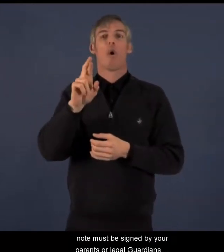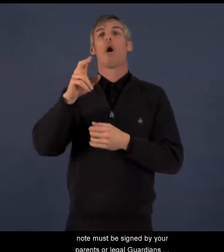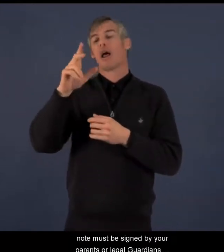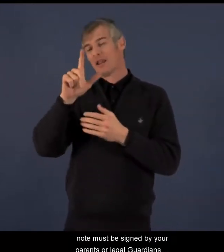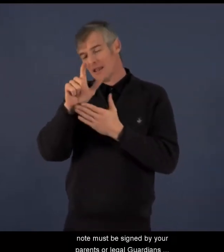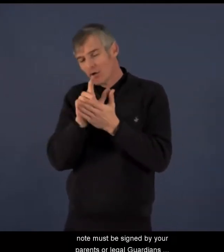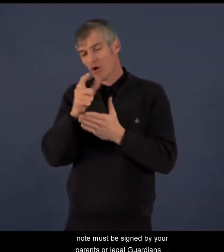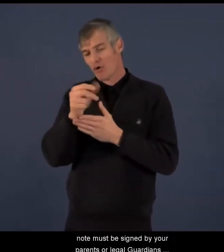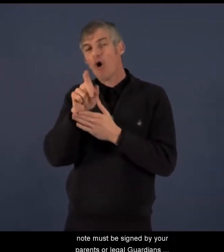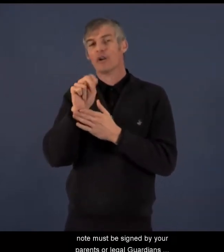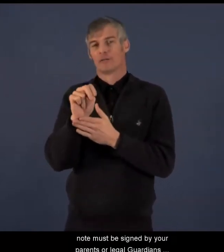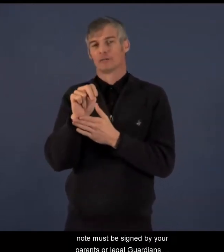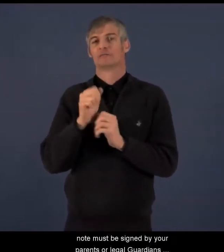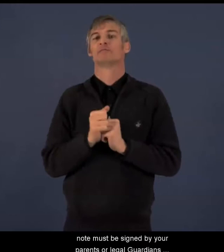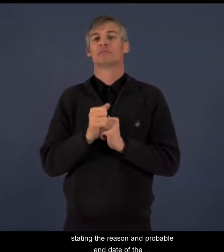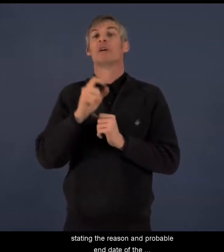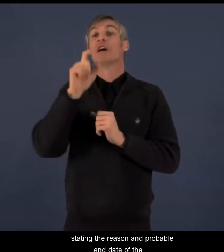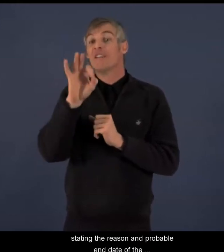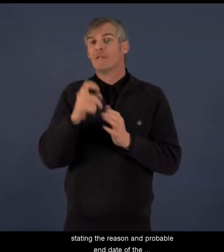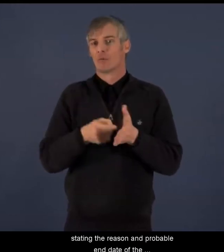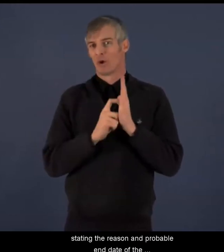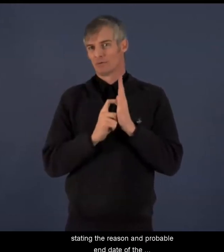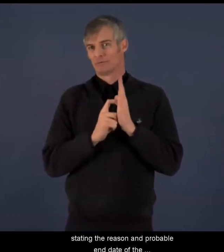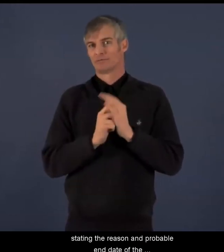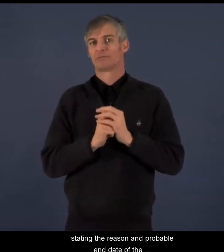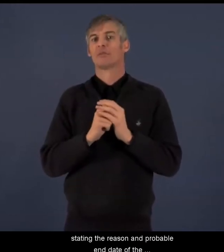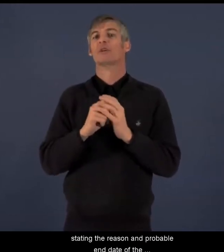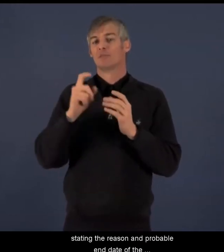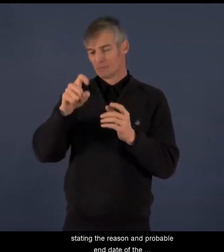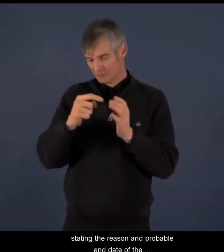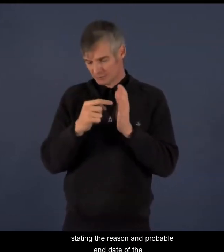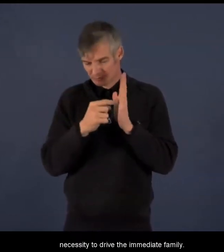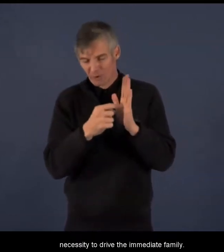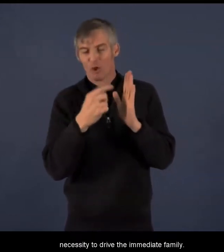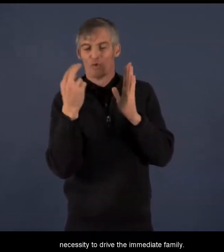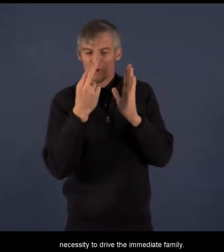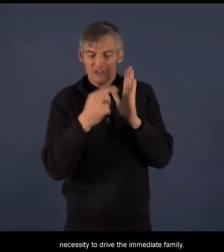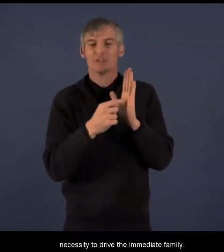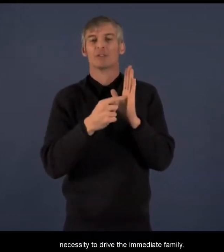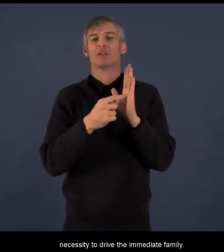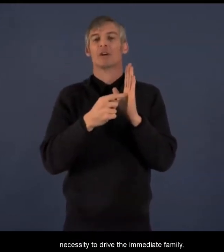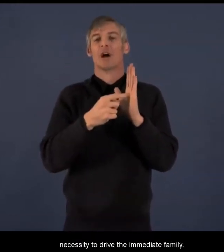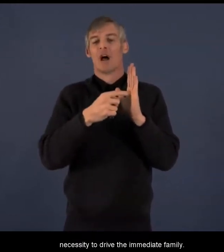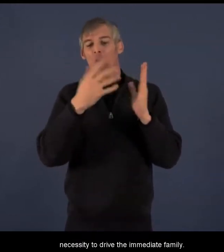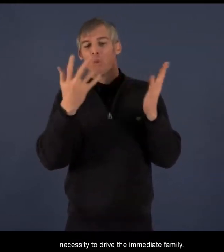signed by your parents or legal guardians, stating the reason and probable end date of the necessity to drive the immediate family